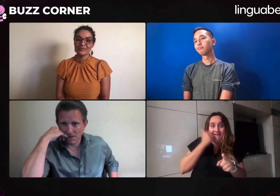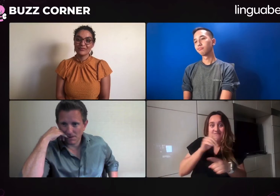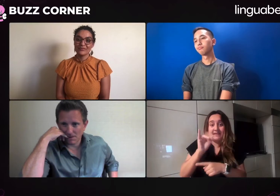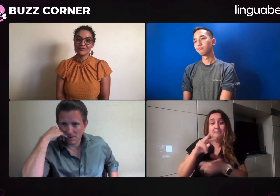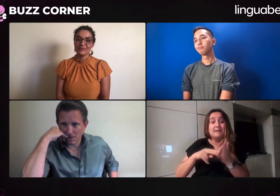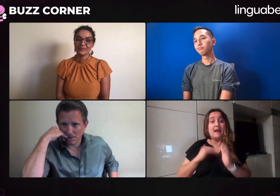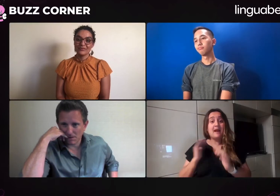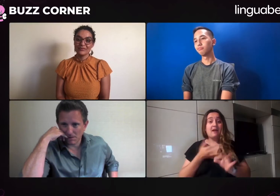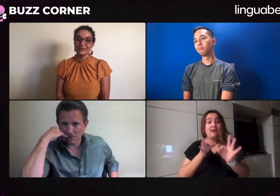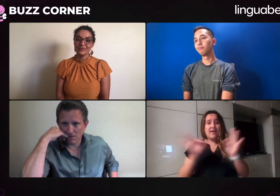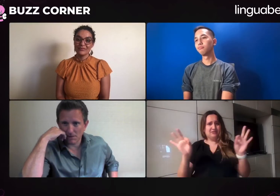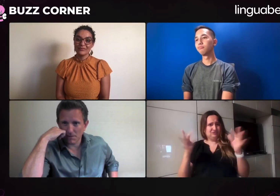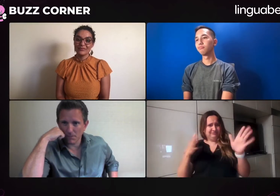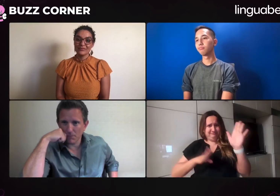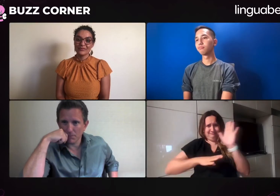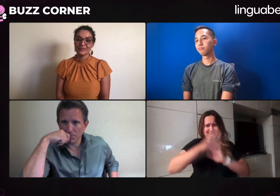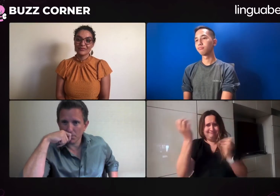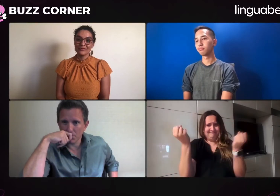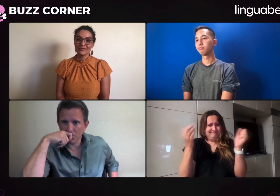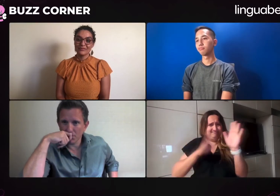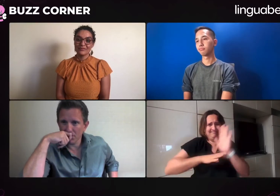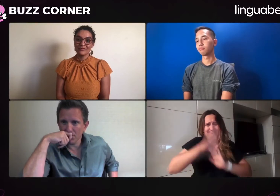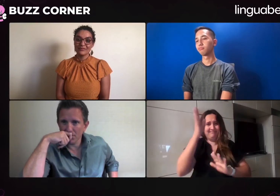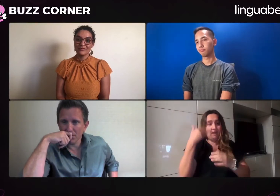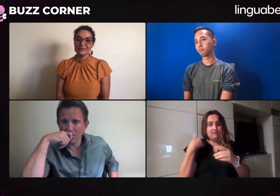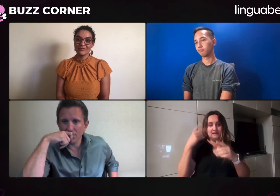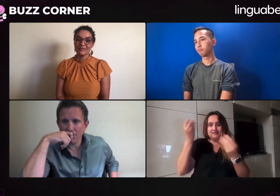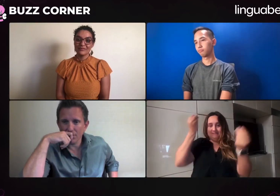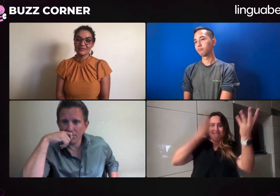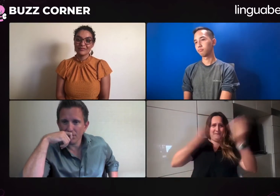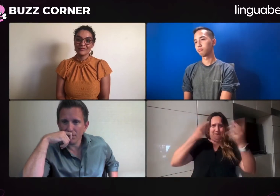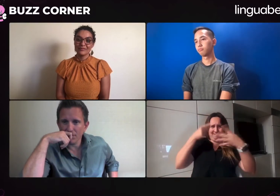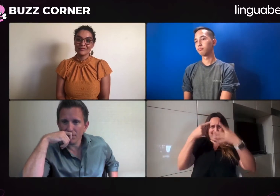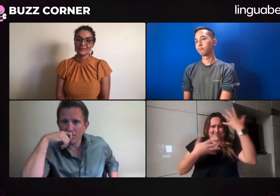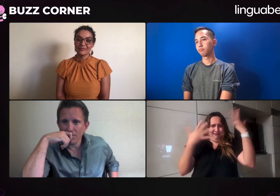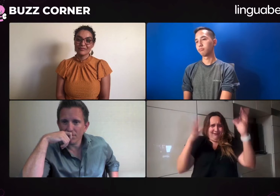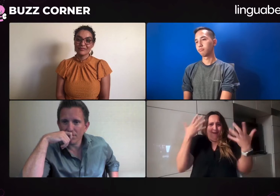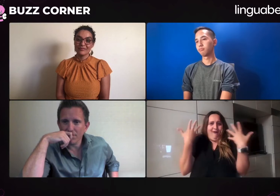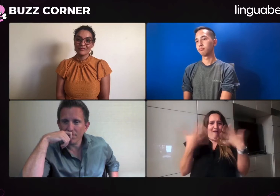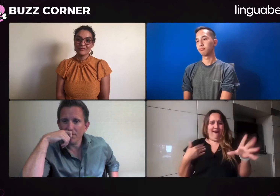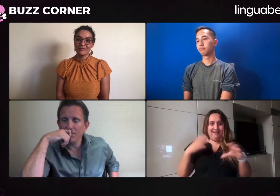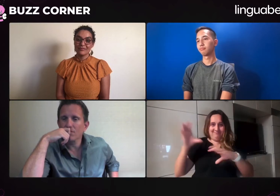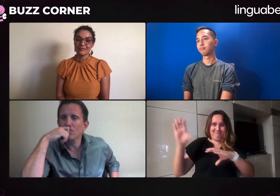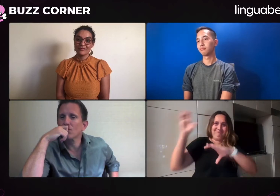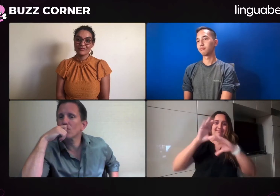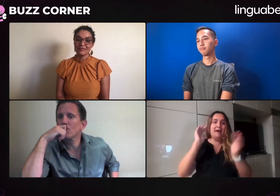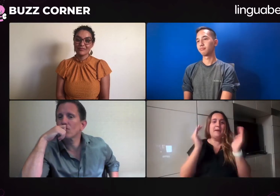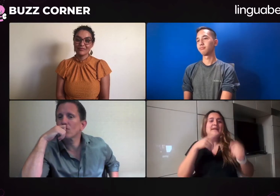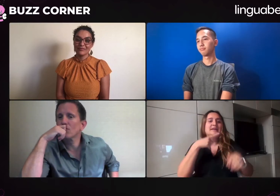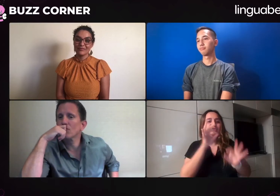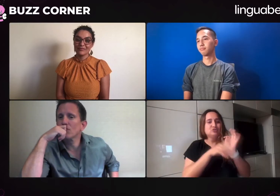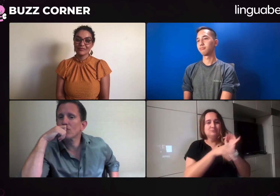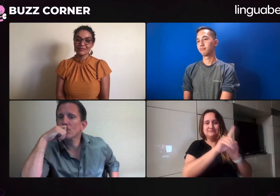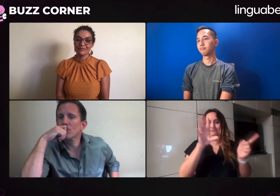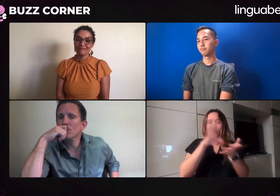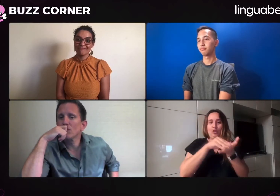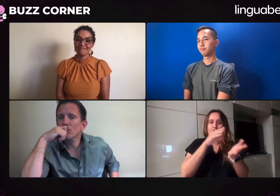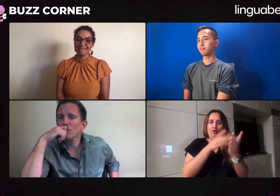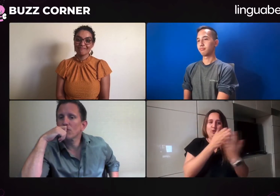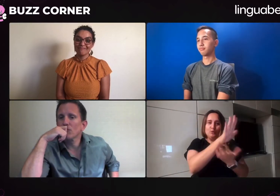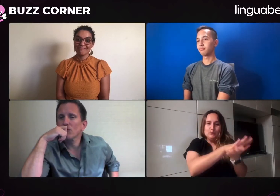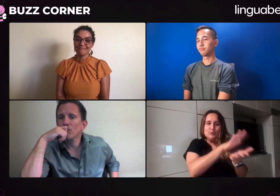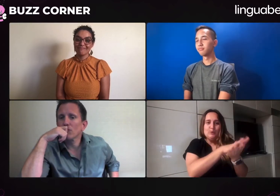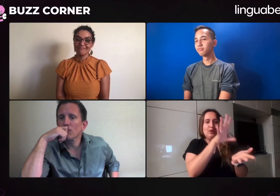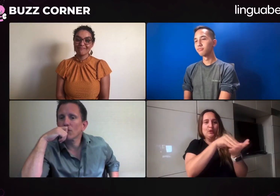you clock in and clock out. But our language as a deaf community is something we use all the time, and it's